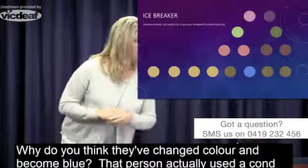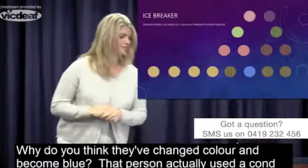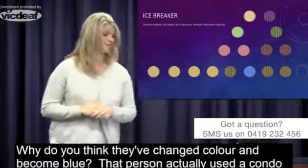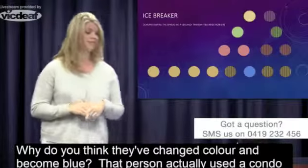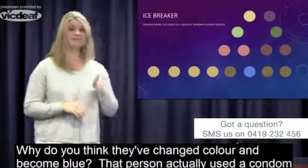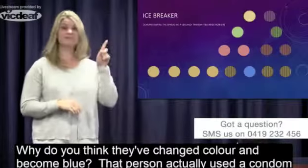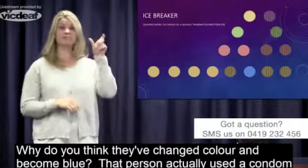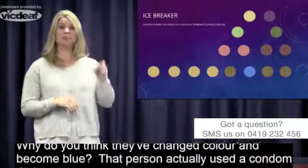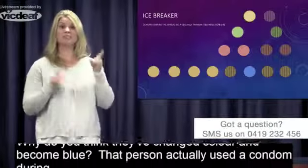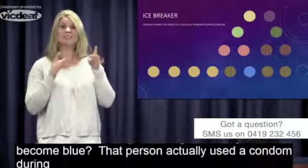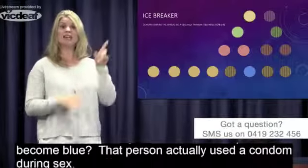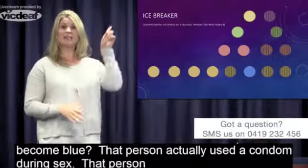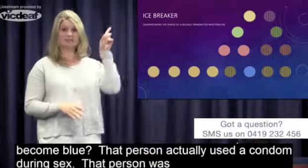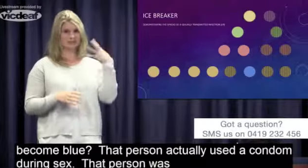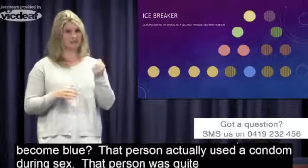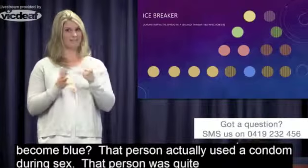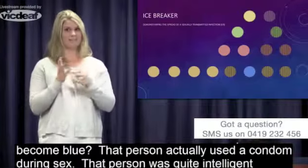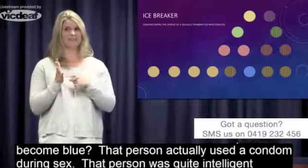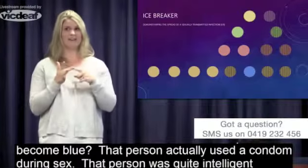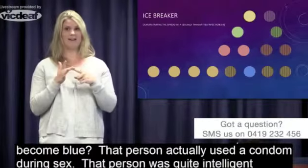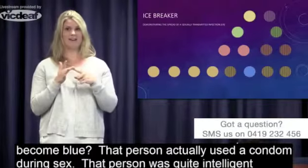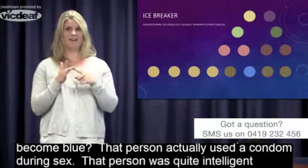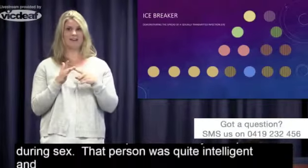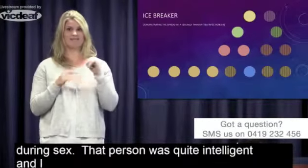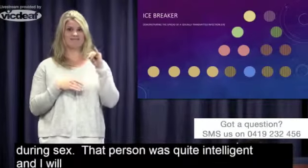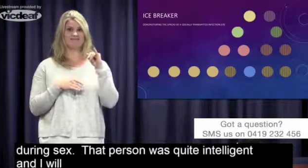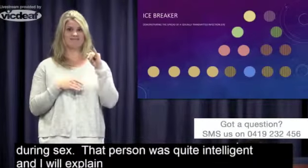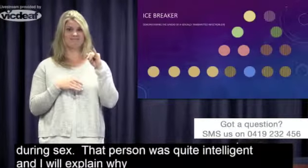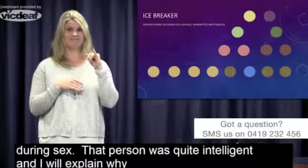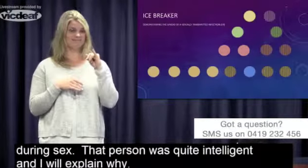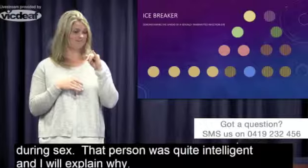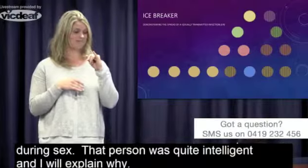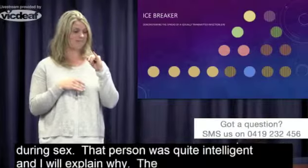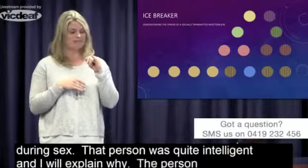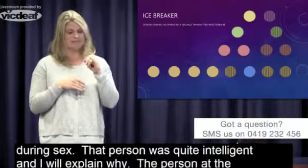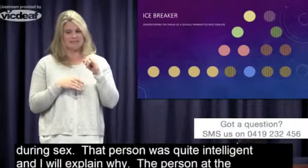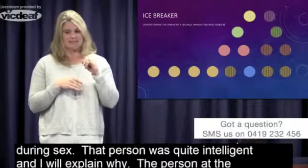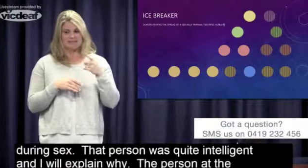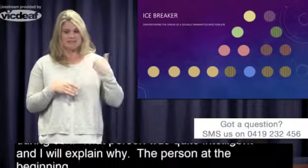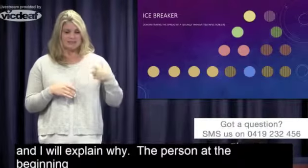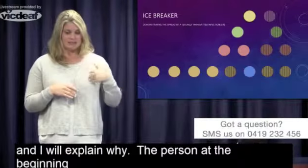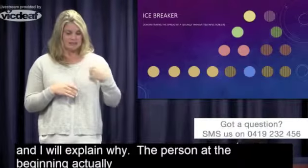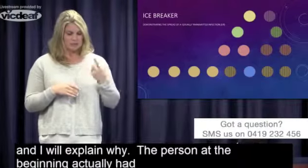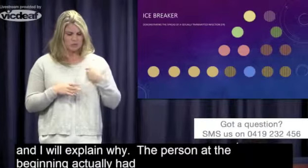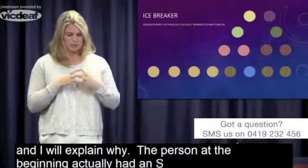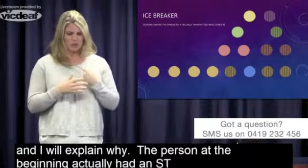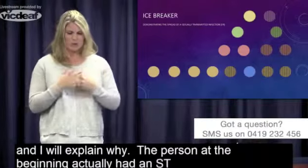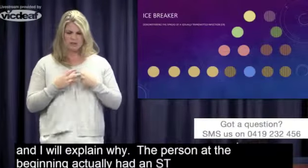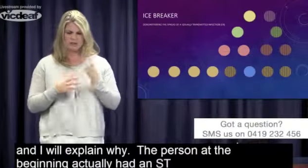why. The person at the beginning actually had an STI. That's quite unfortunate